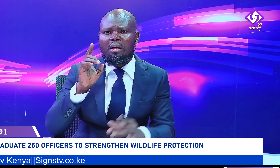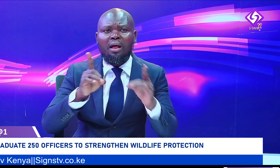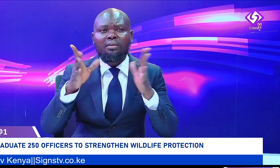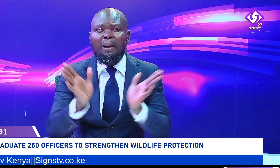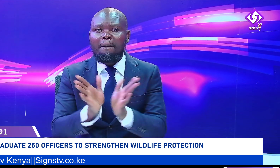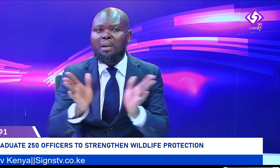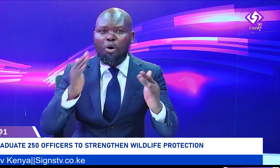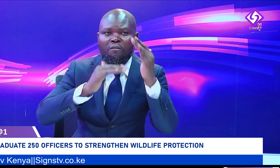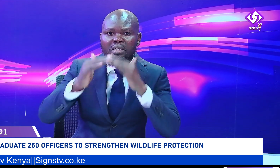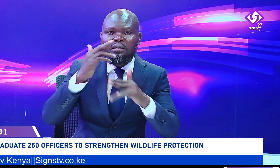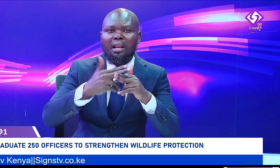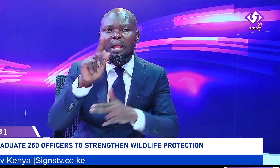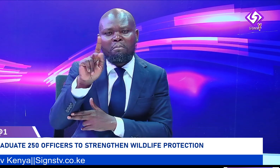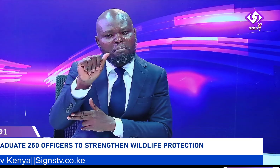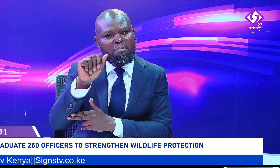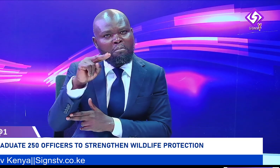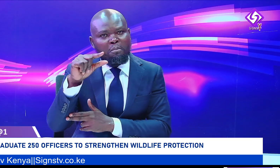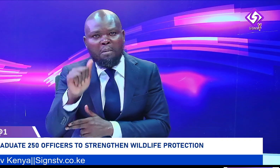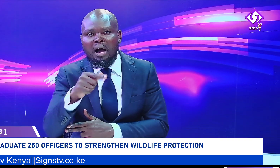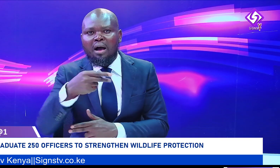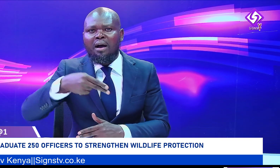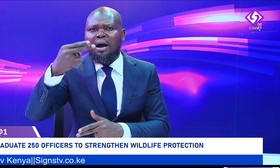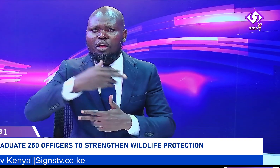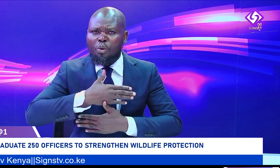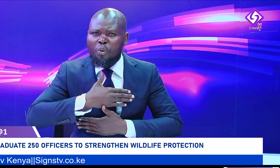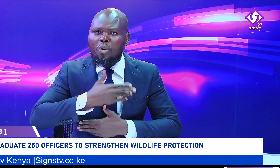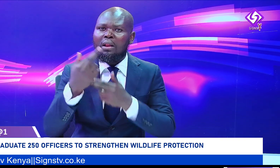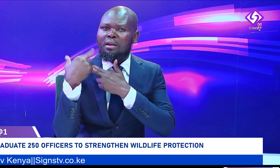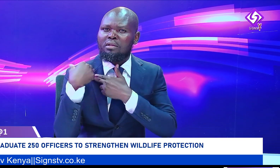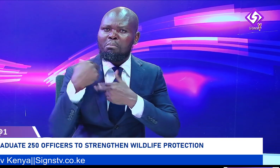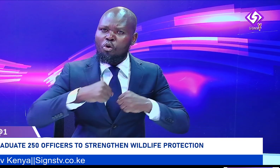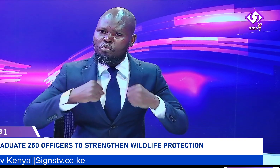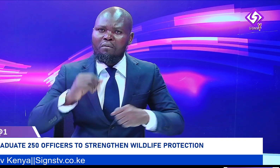Preparation for the graduation, KWS Director General Professor Erastus Kanga